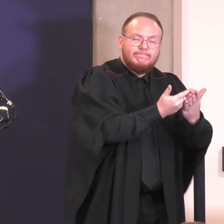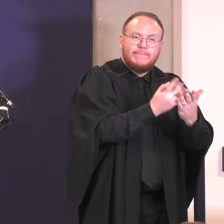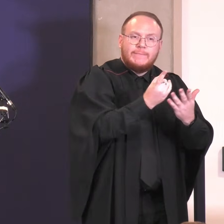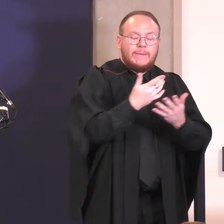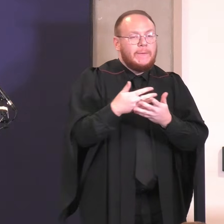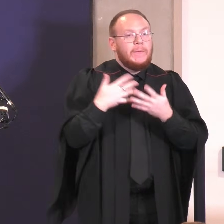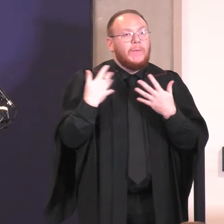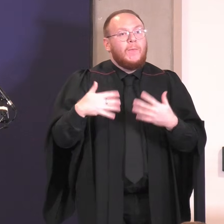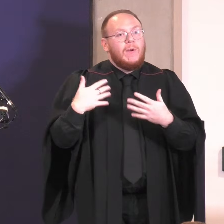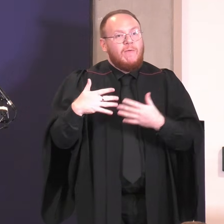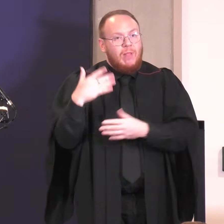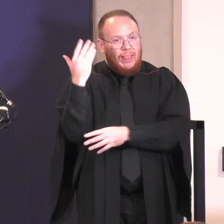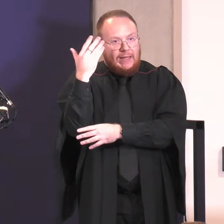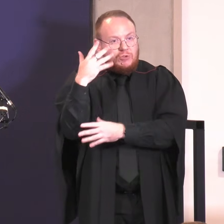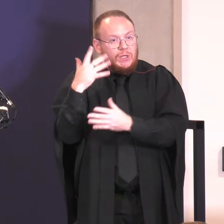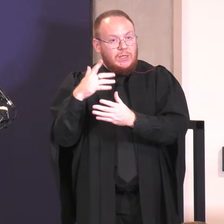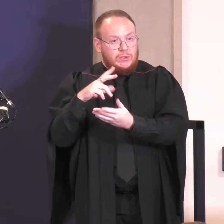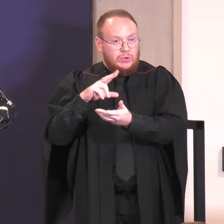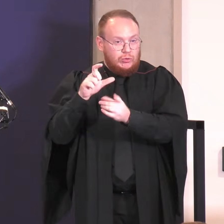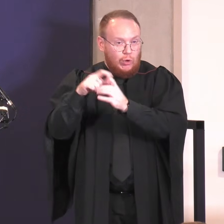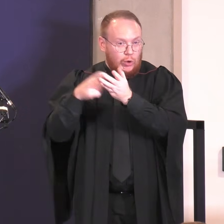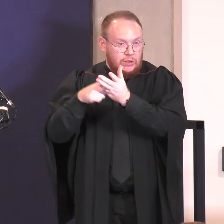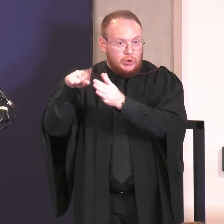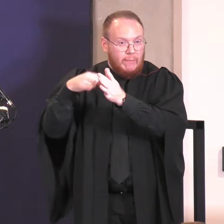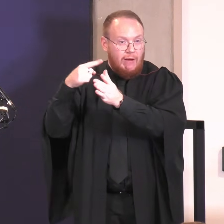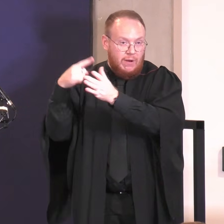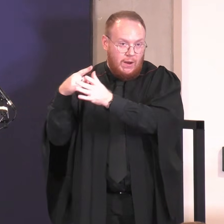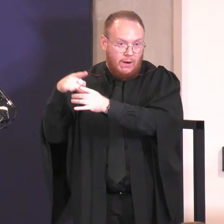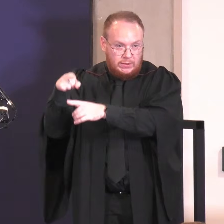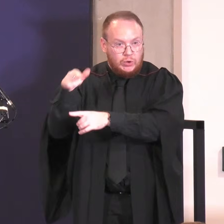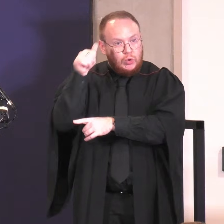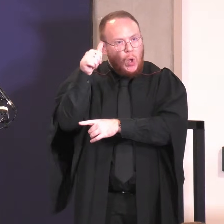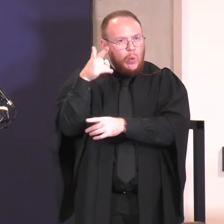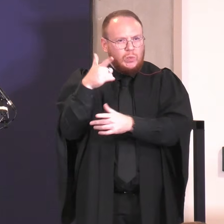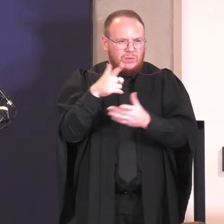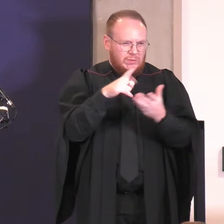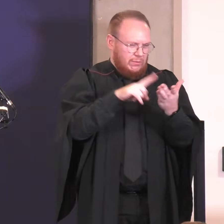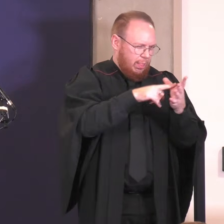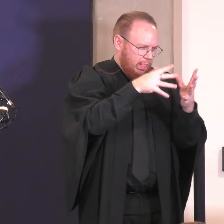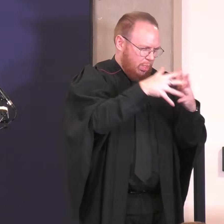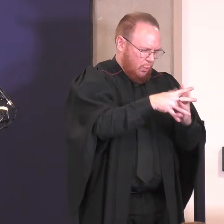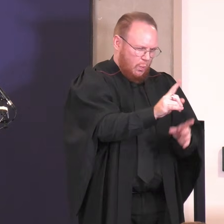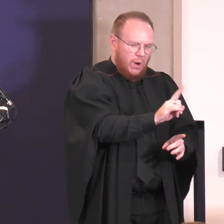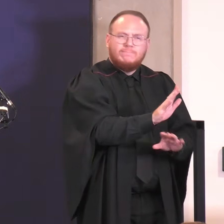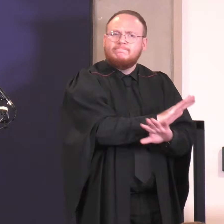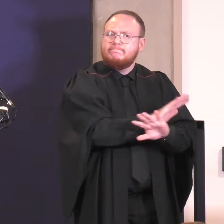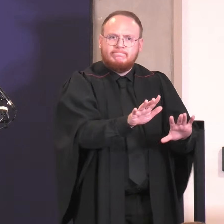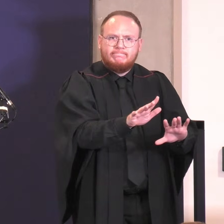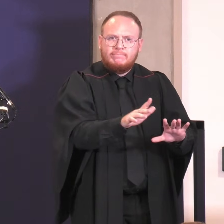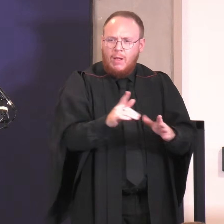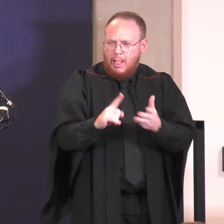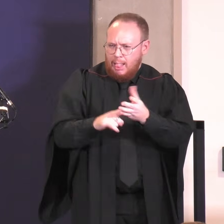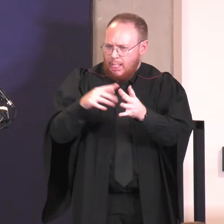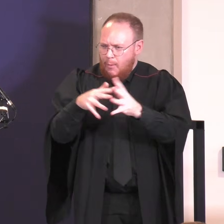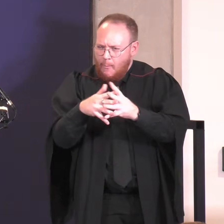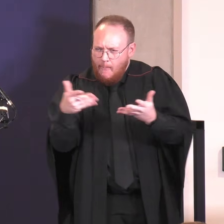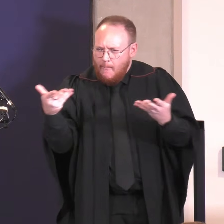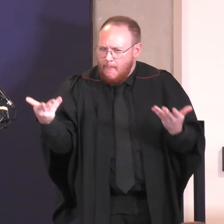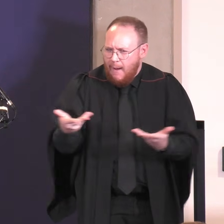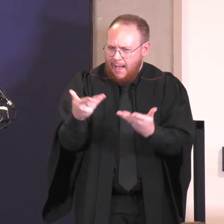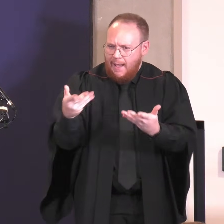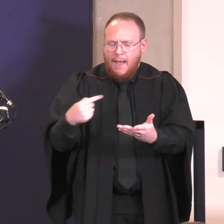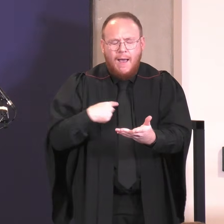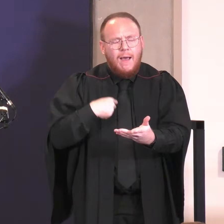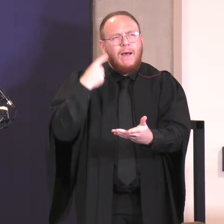Dr. Jobert Alum, once told me that a good lawyer knows not what the law is, but where the law is. And I've often since thought about